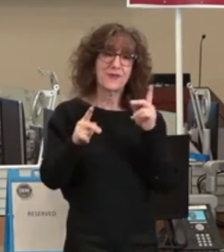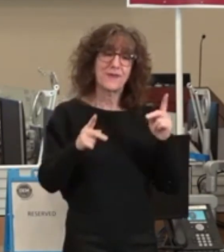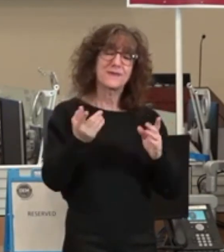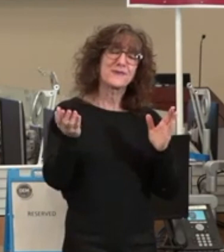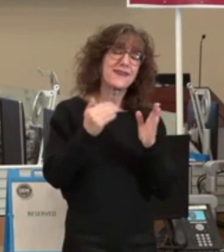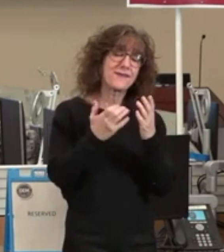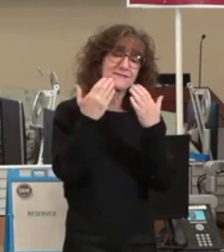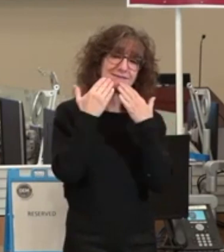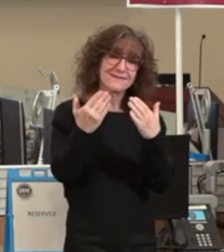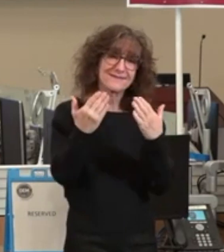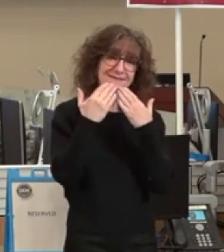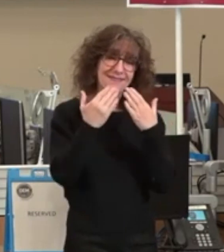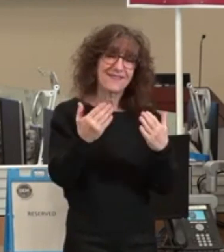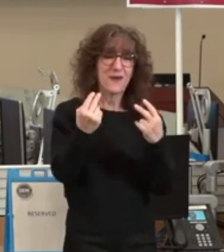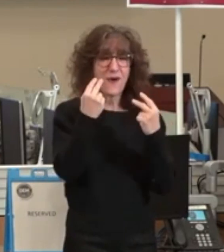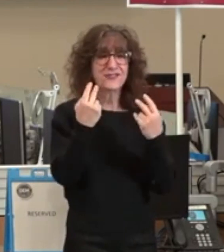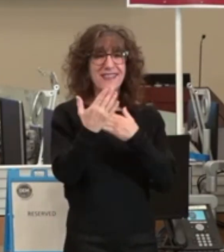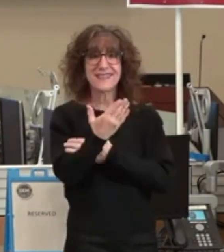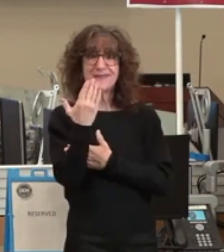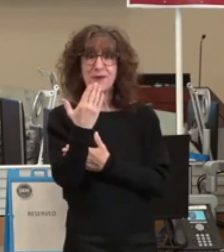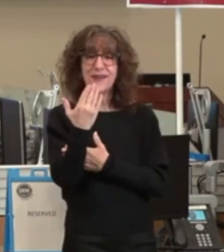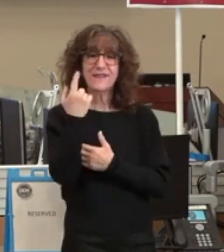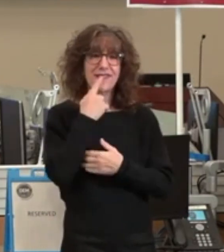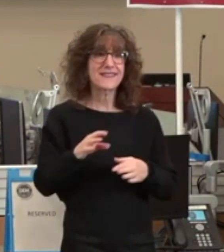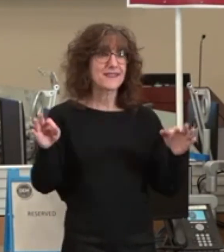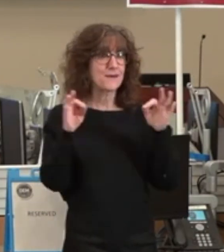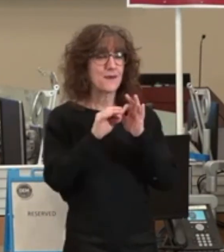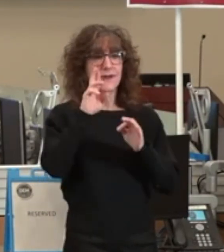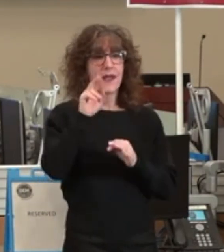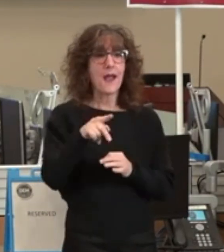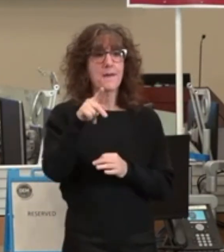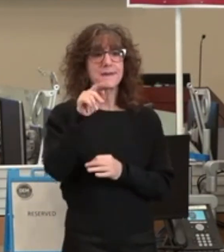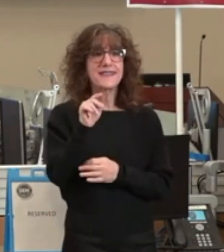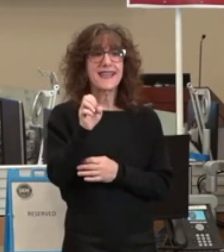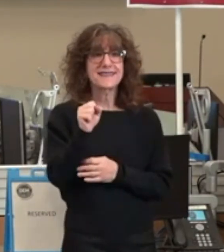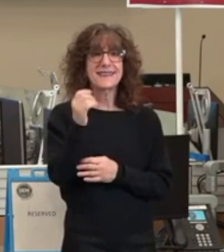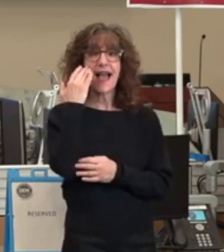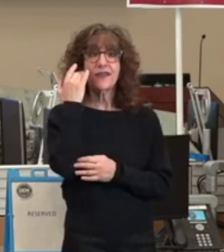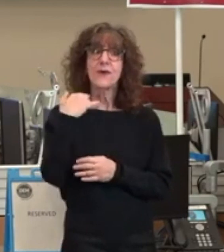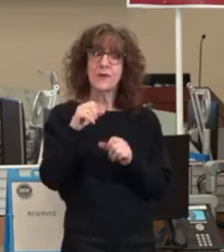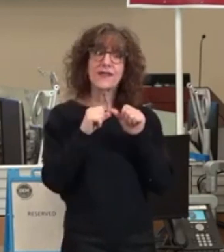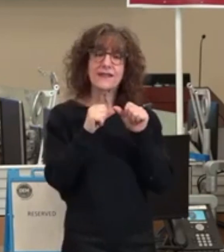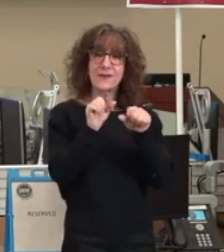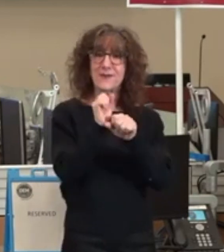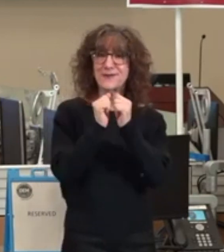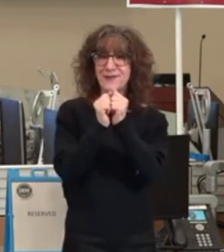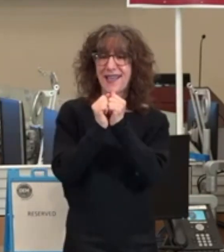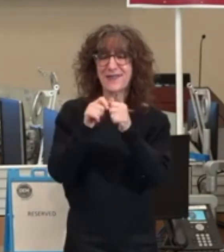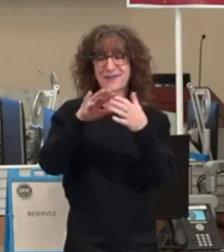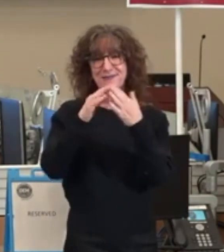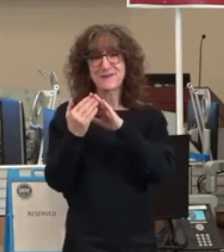So again, I want to thank you for joining us this morning for these important updates. And I know that we will continue to work together